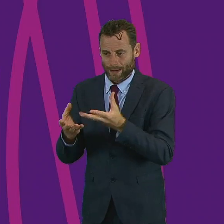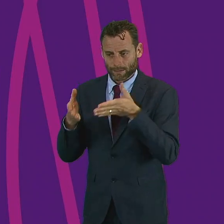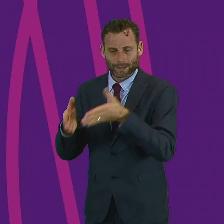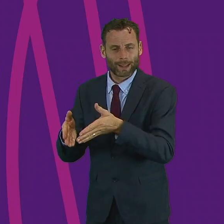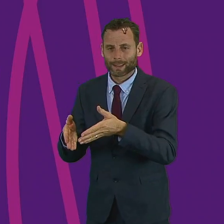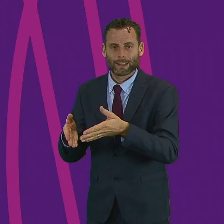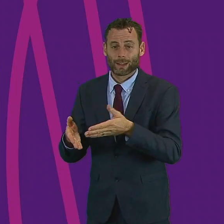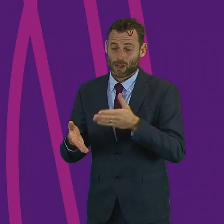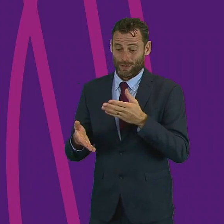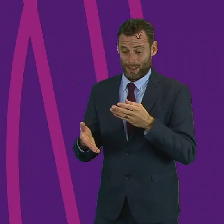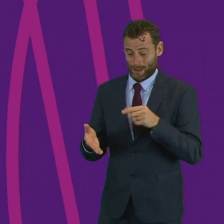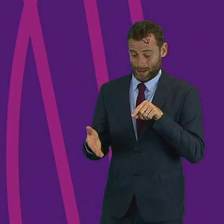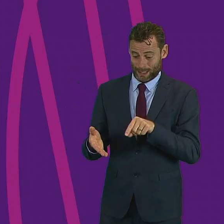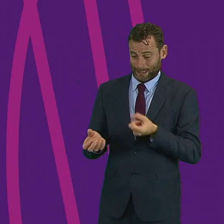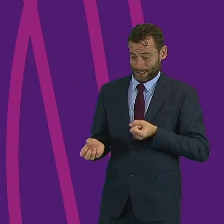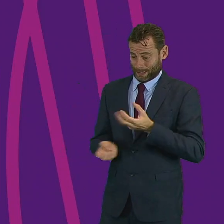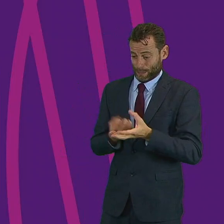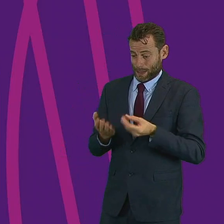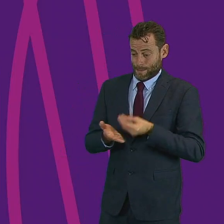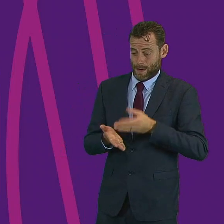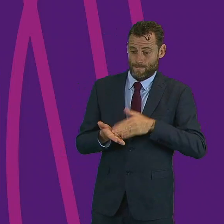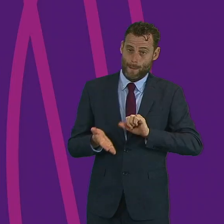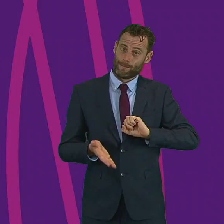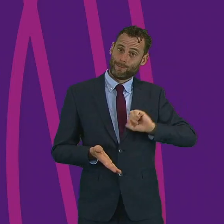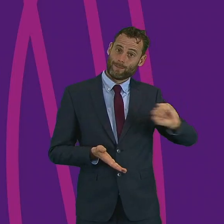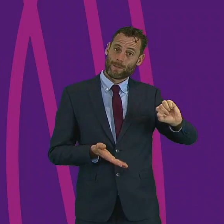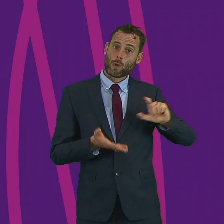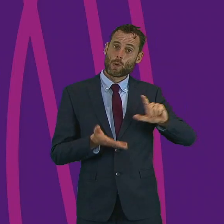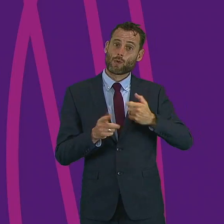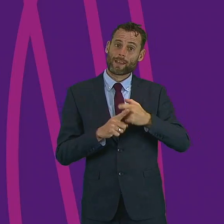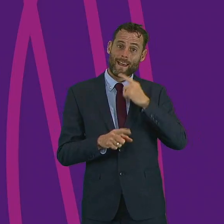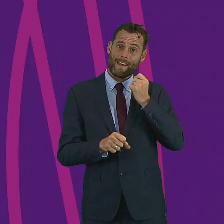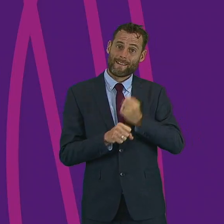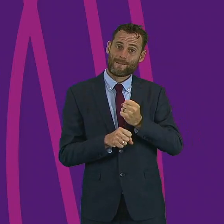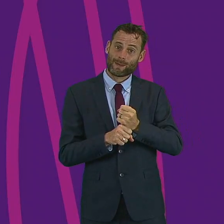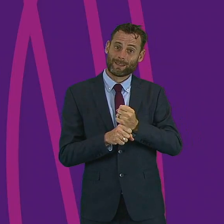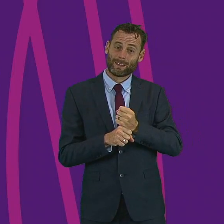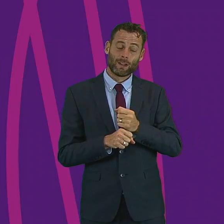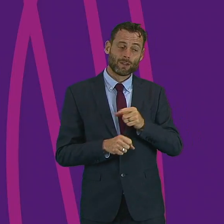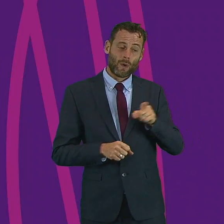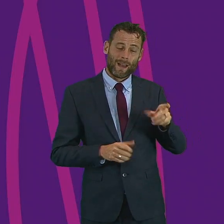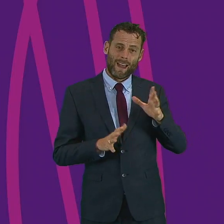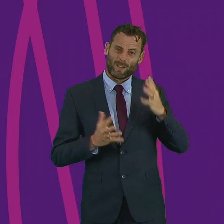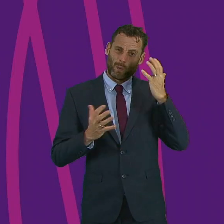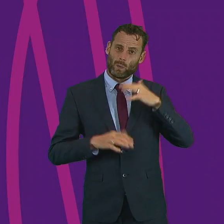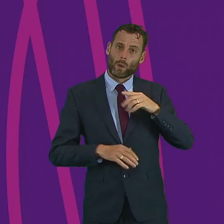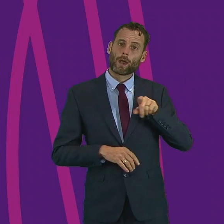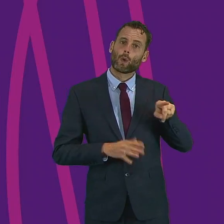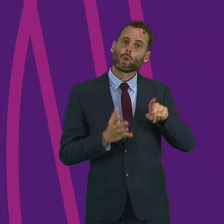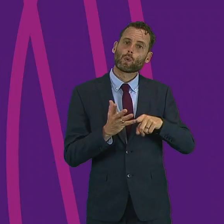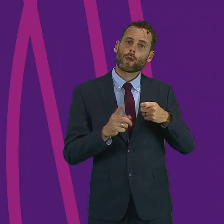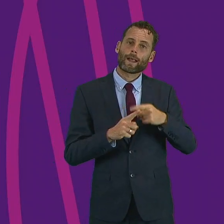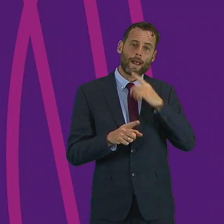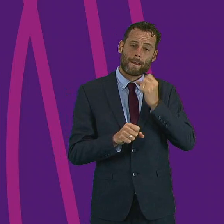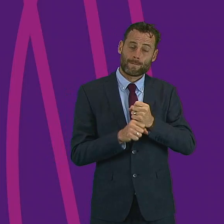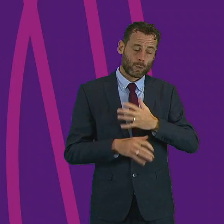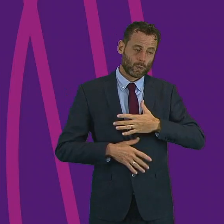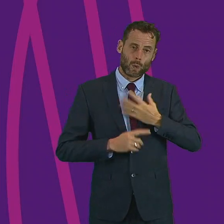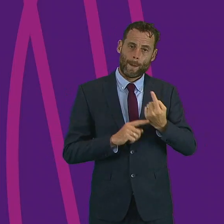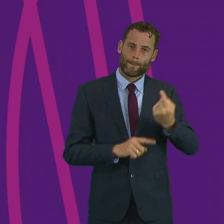therefore ask the First Minister for her response to the report from the Trussell Trust, which alarmingly forecasts a 61% increase in food